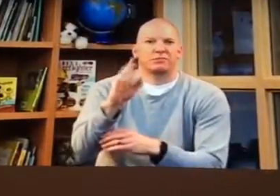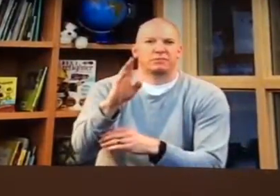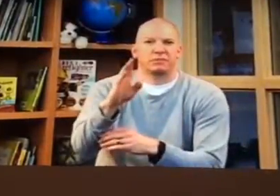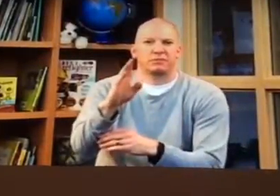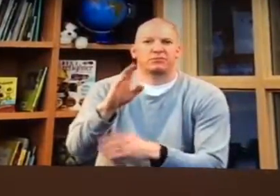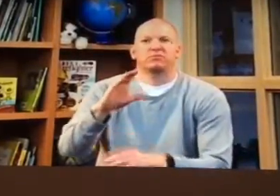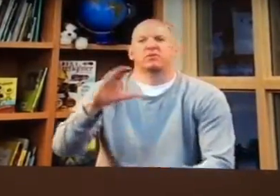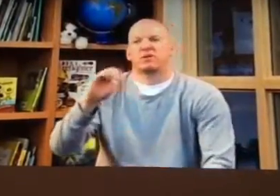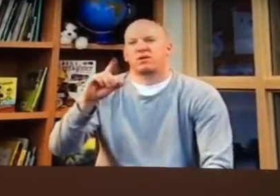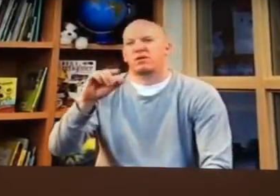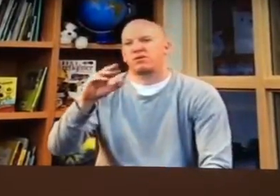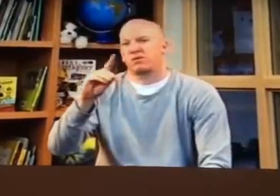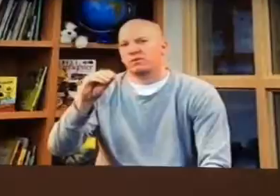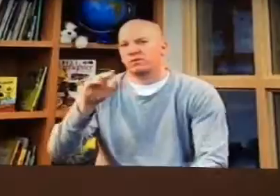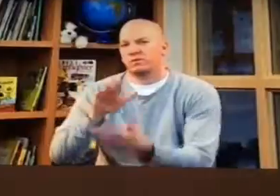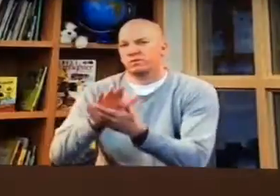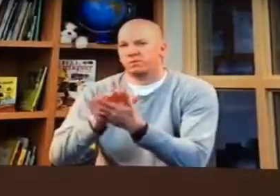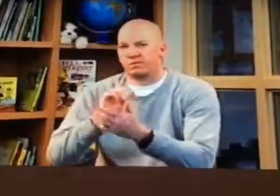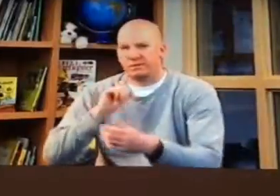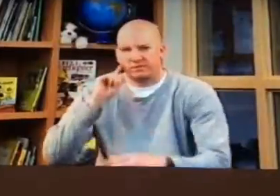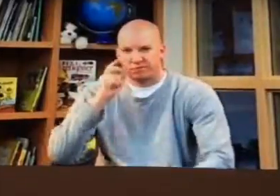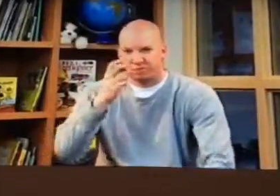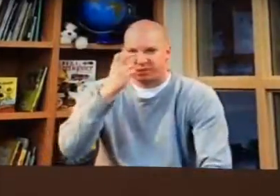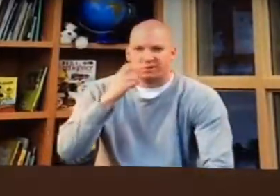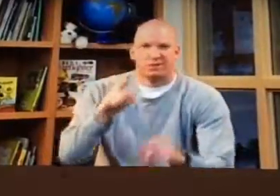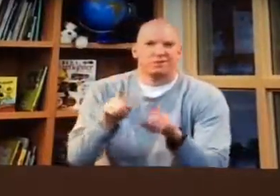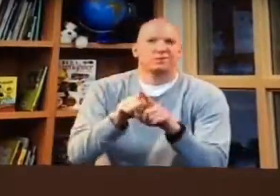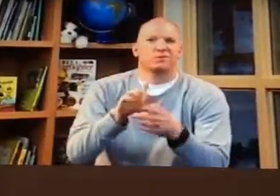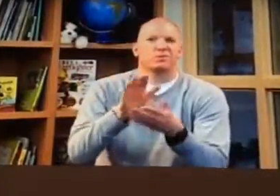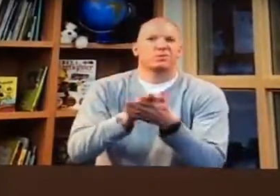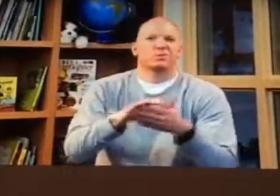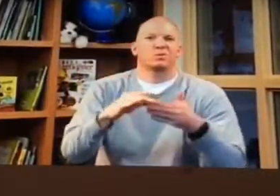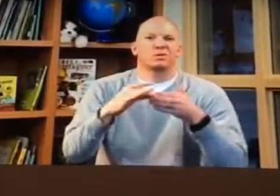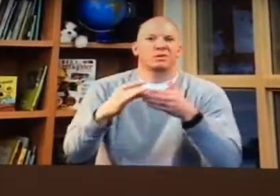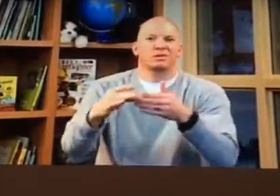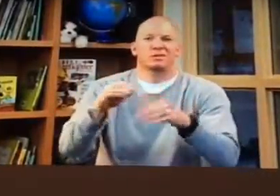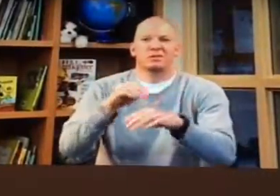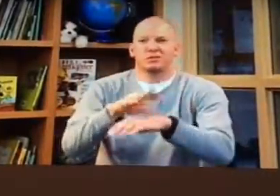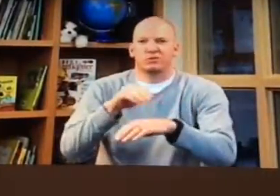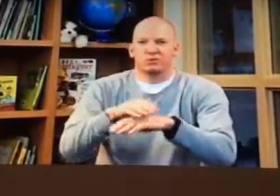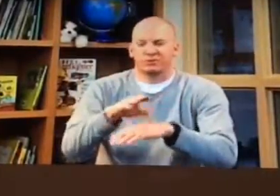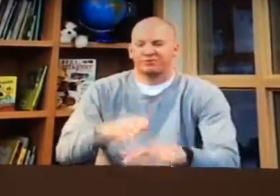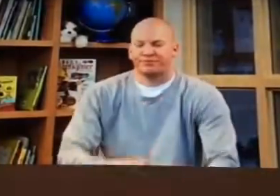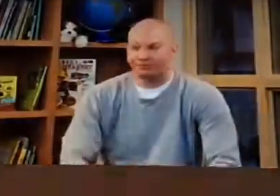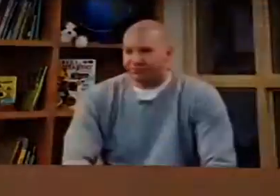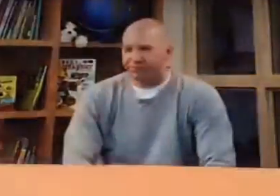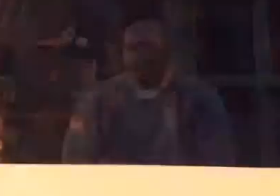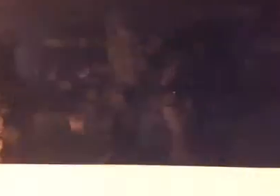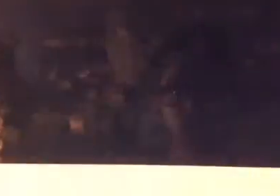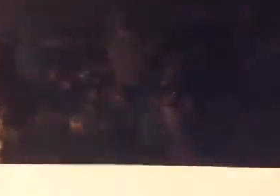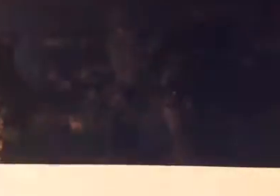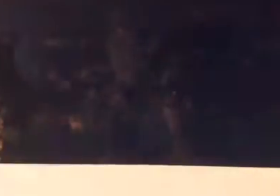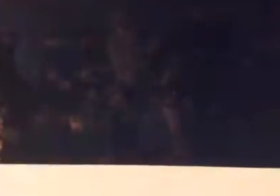Springs at CSDB, Colorado School for the Deaf and Blind, and I work as a guidance